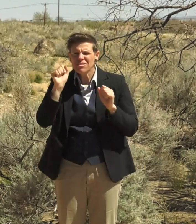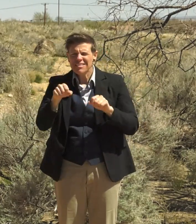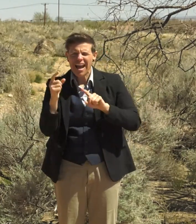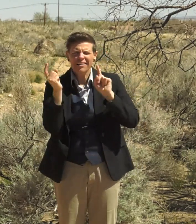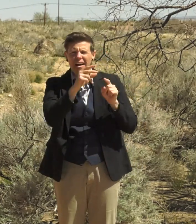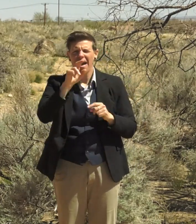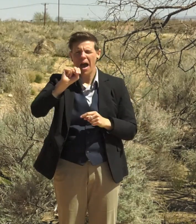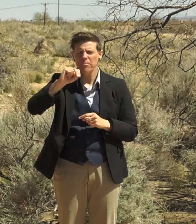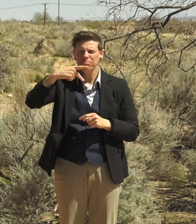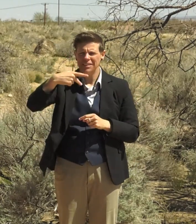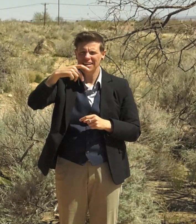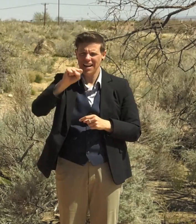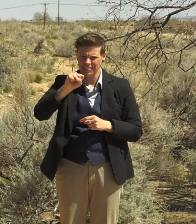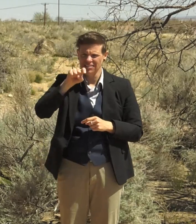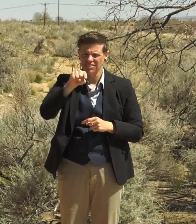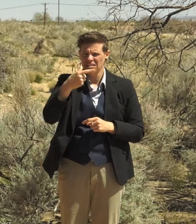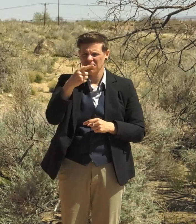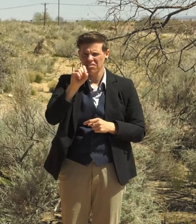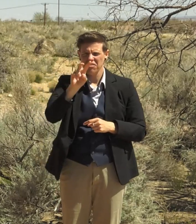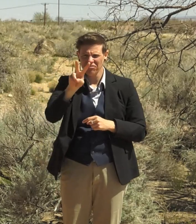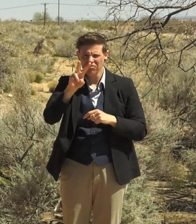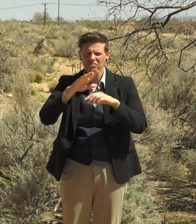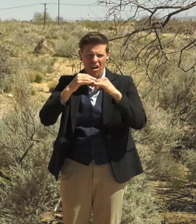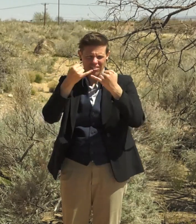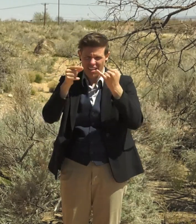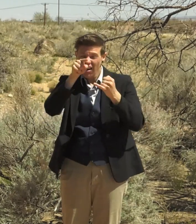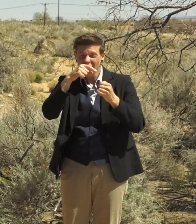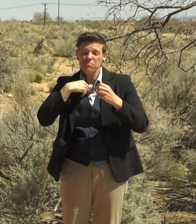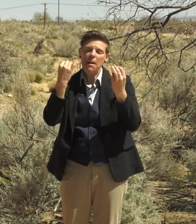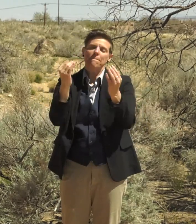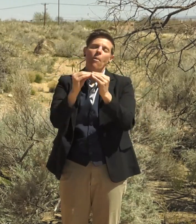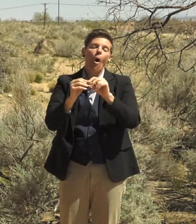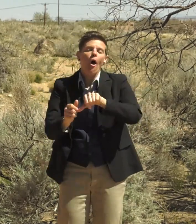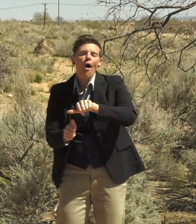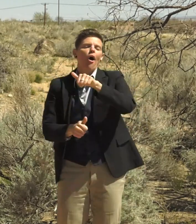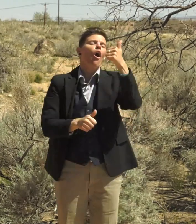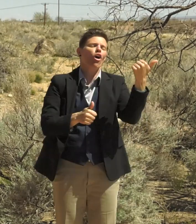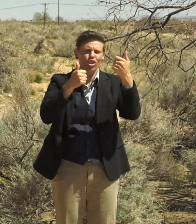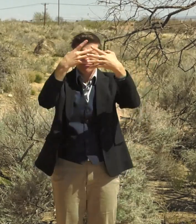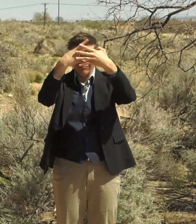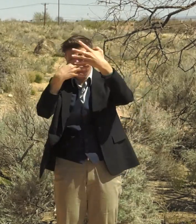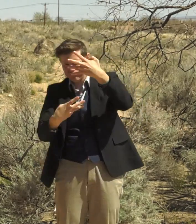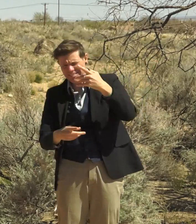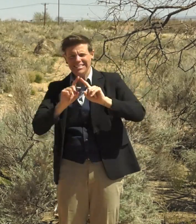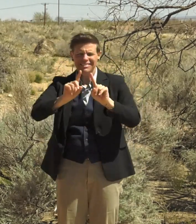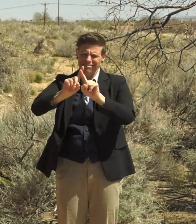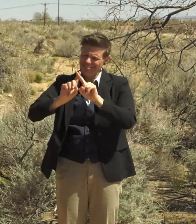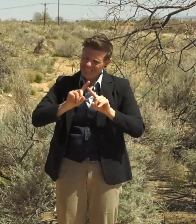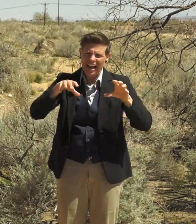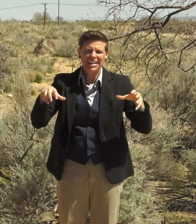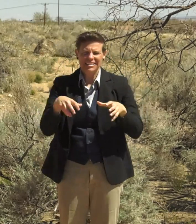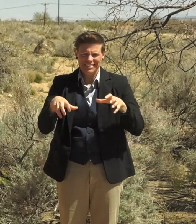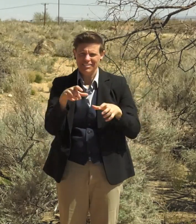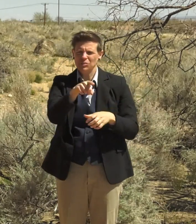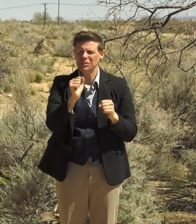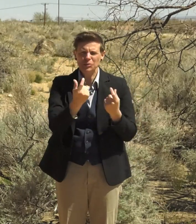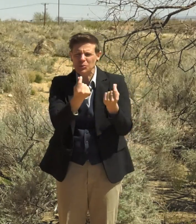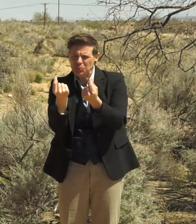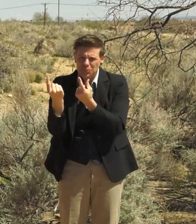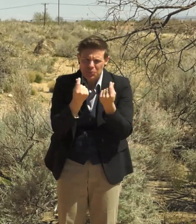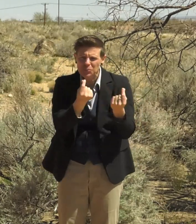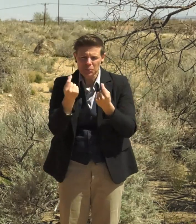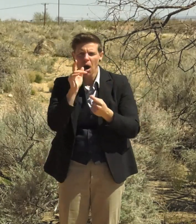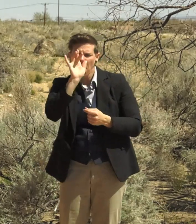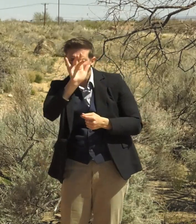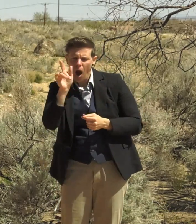lot of opportunities. And you can find a lot of activities for your kids, and you can find some events that are going to